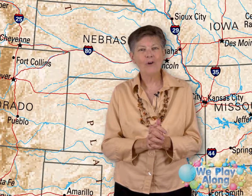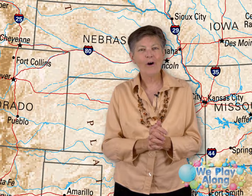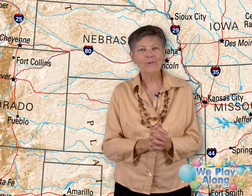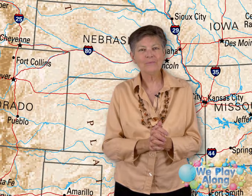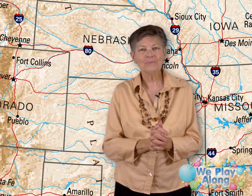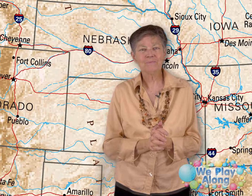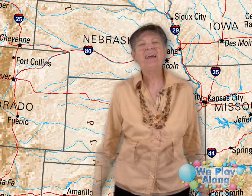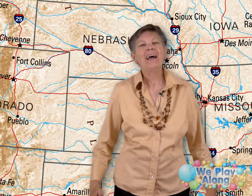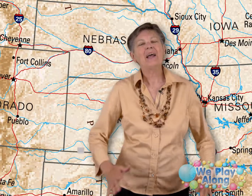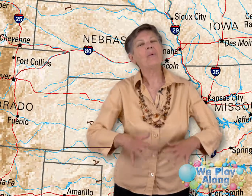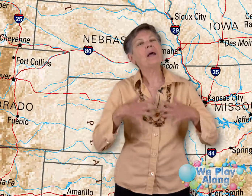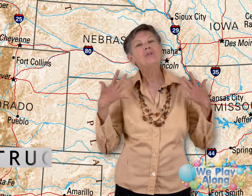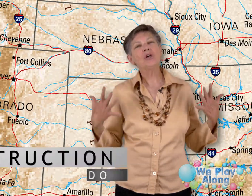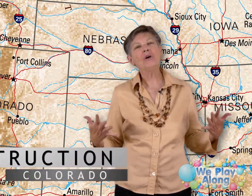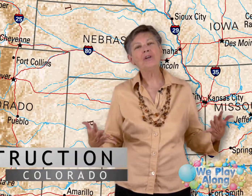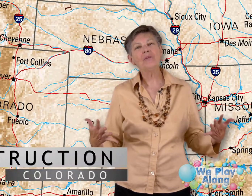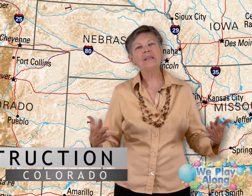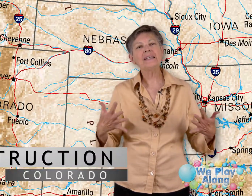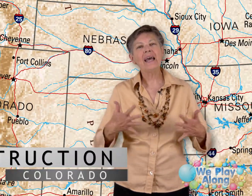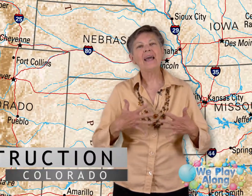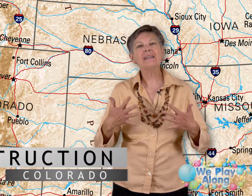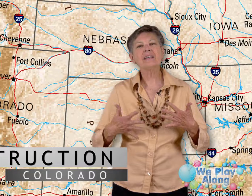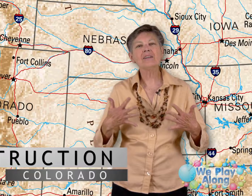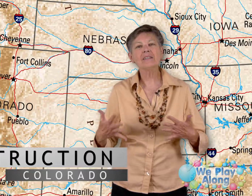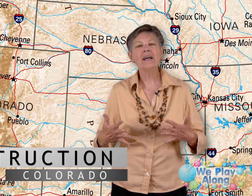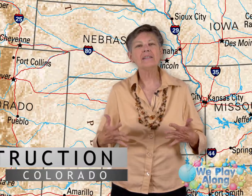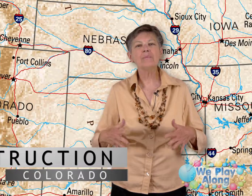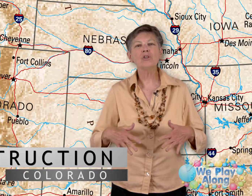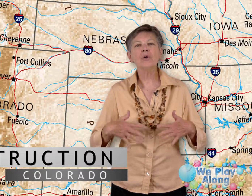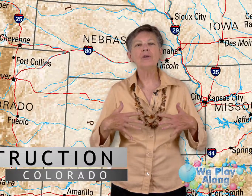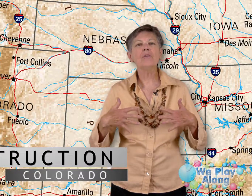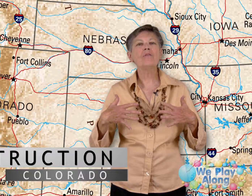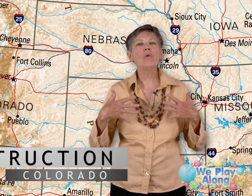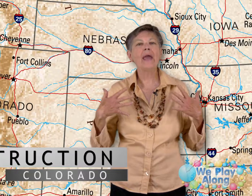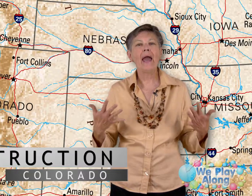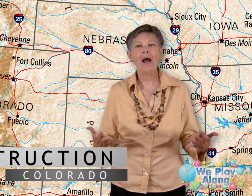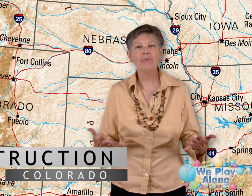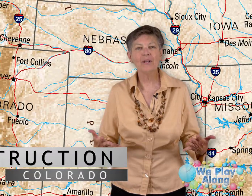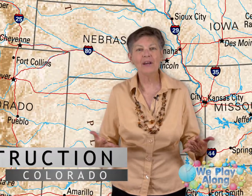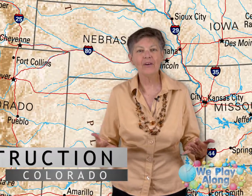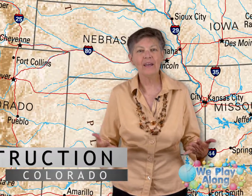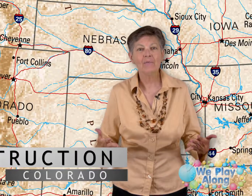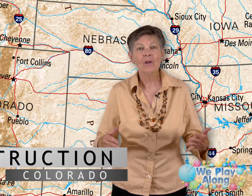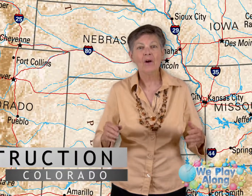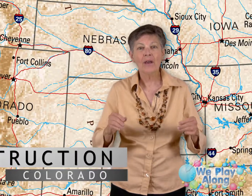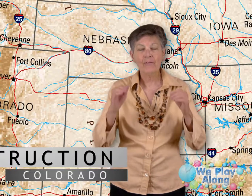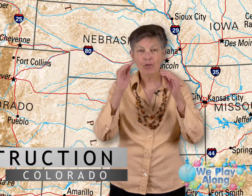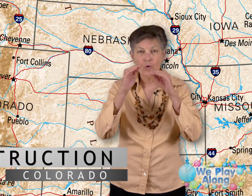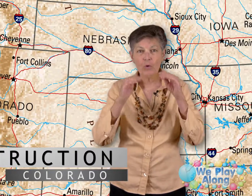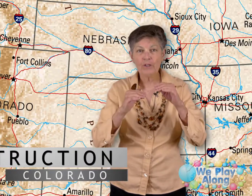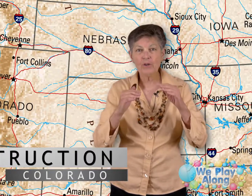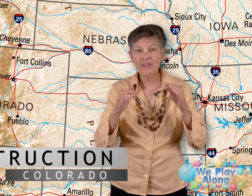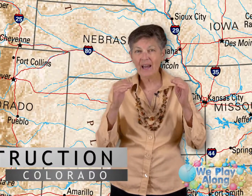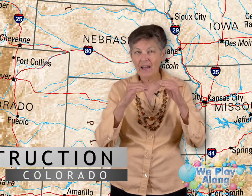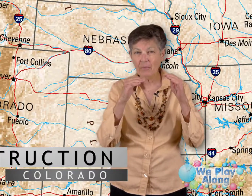Grow. Now when I'm showing you these ASL signs, I'm showing you the vocabulary, okay, for the words. So it's not going to be